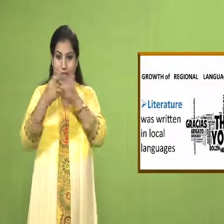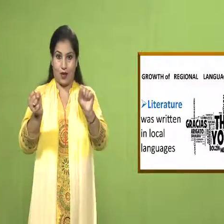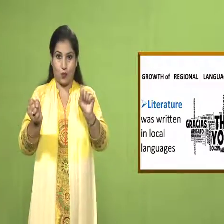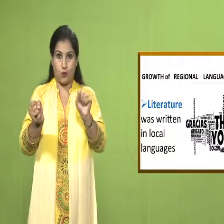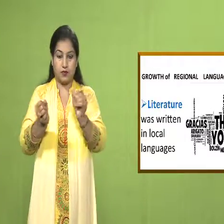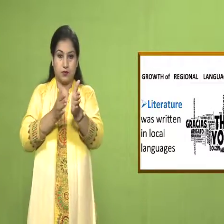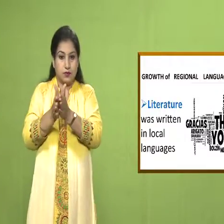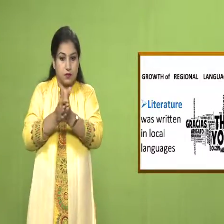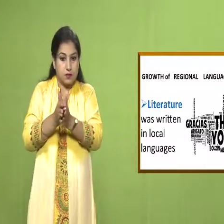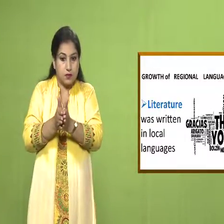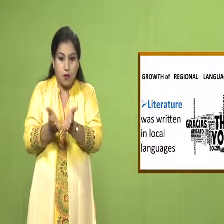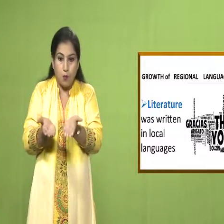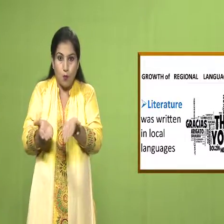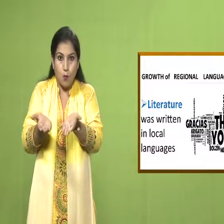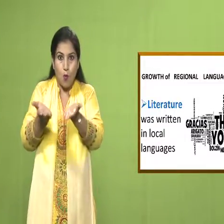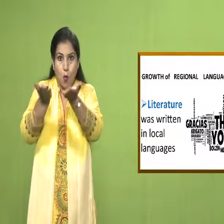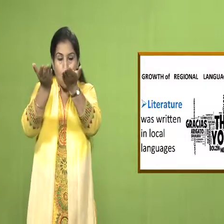local languages.